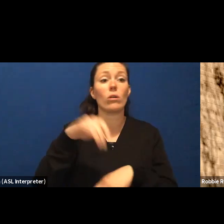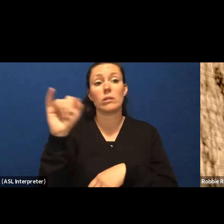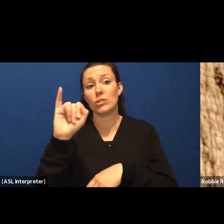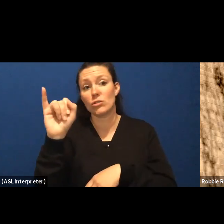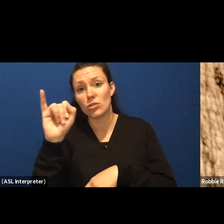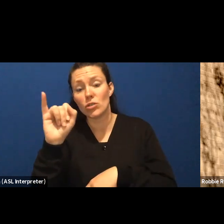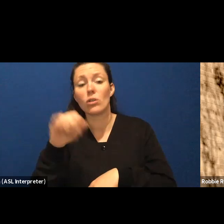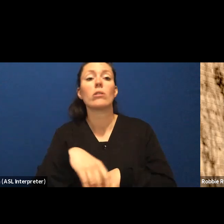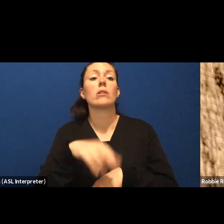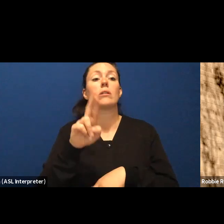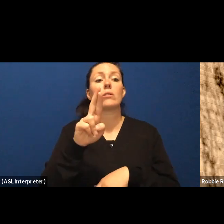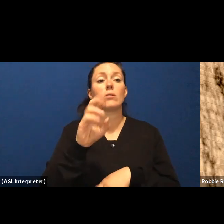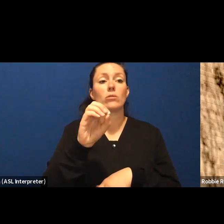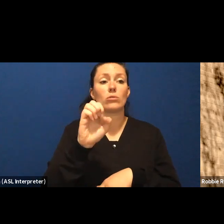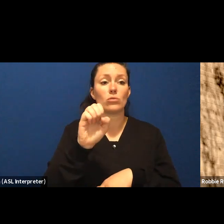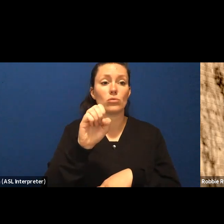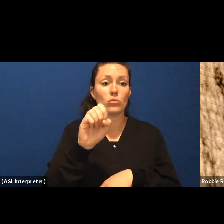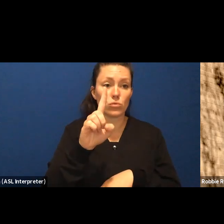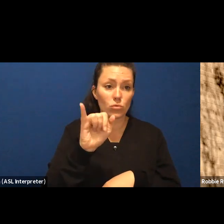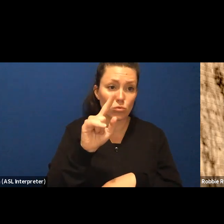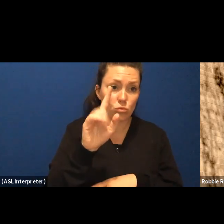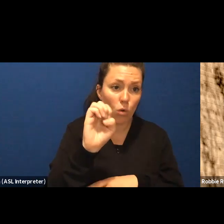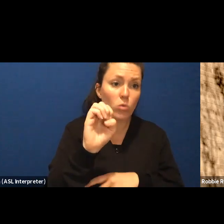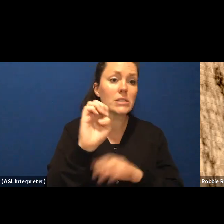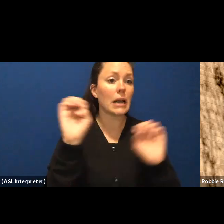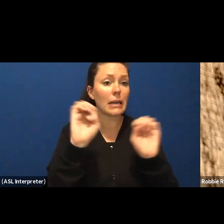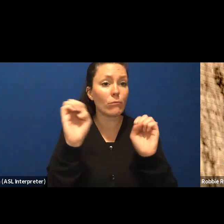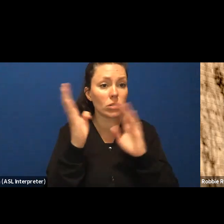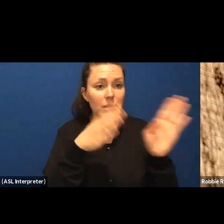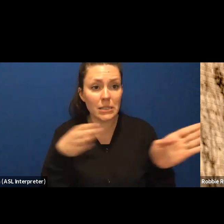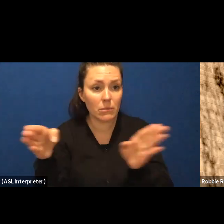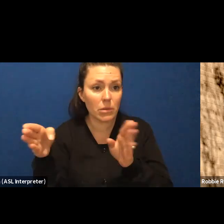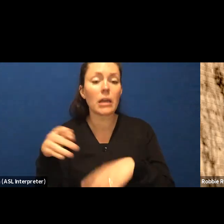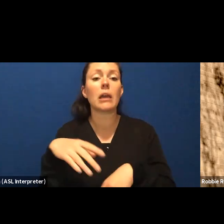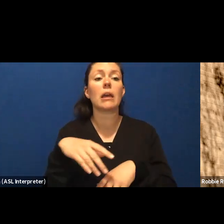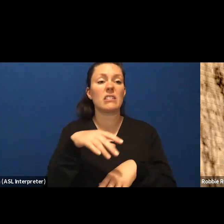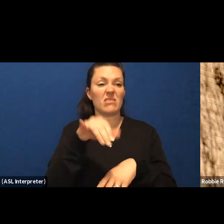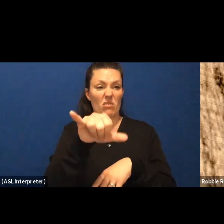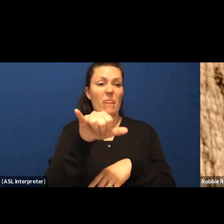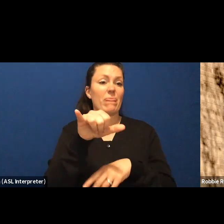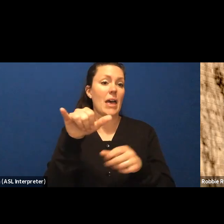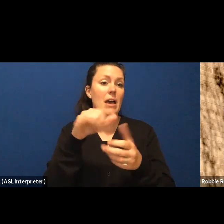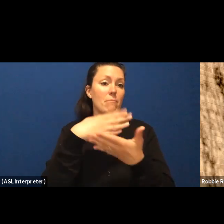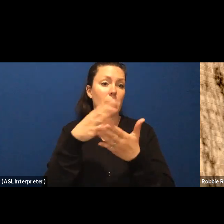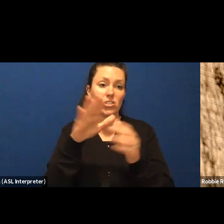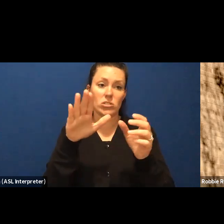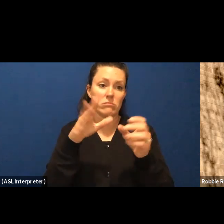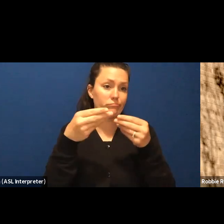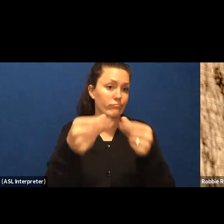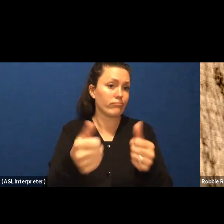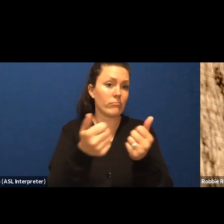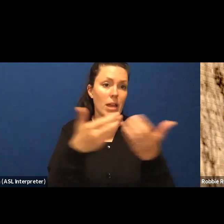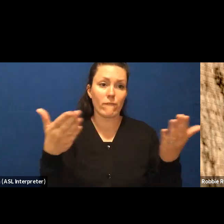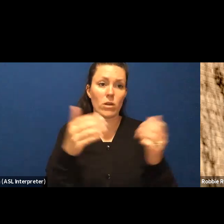assistance plan. Really, with that annual budget, it covers everything down to,